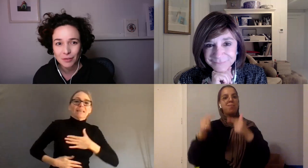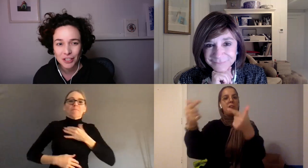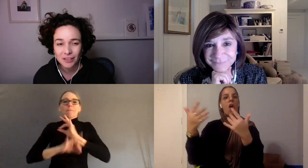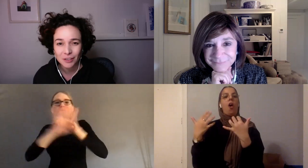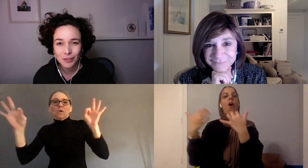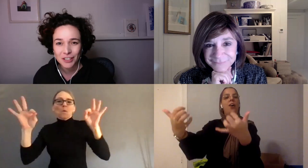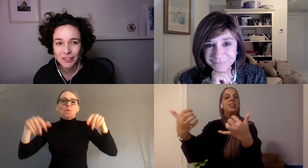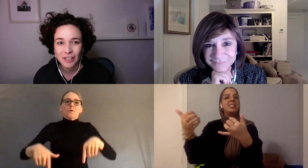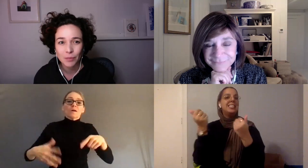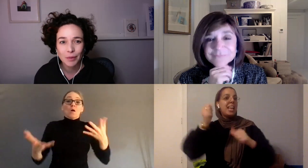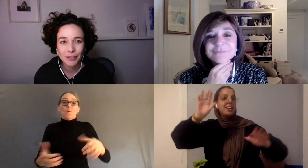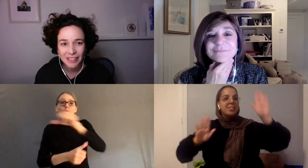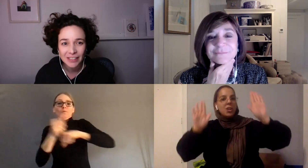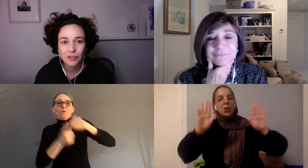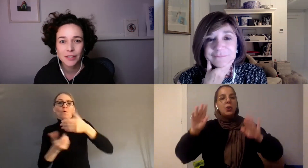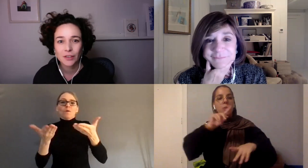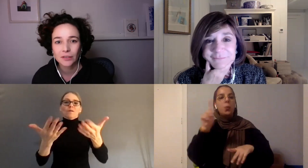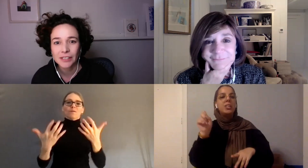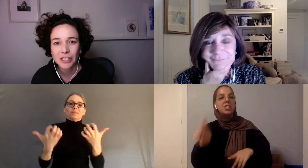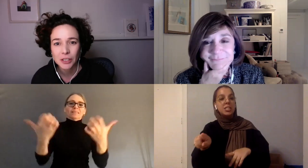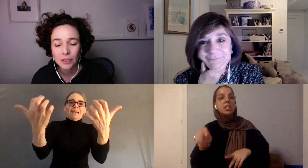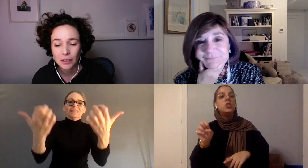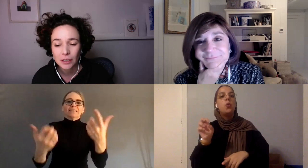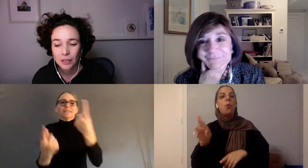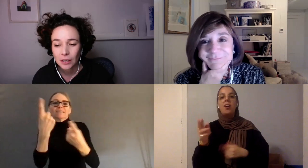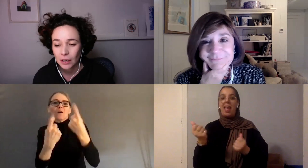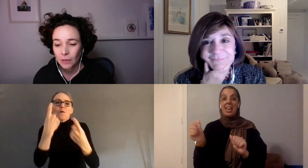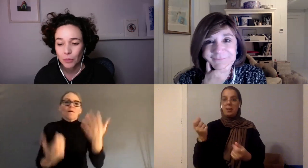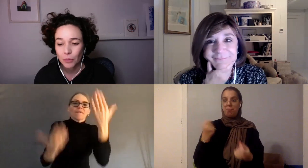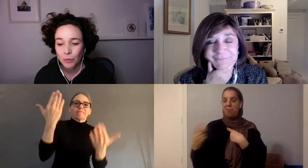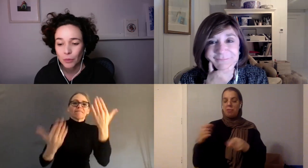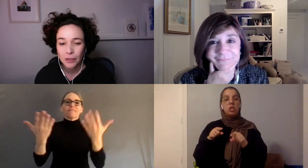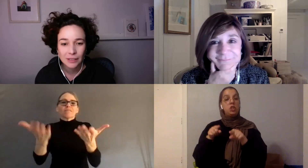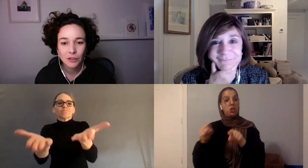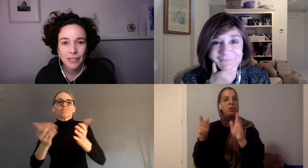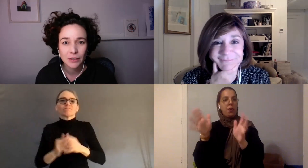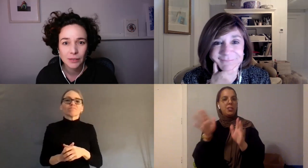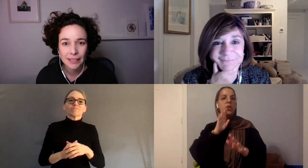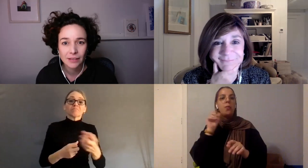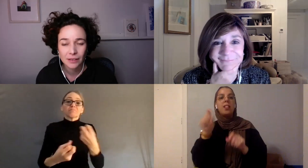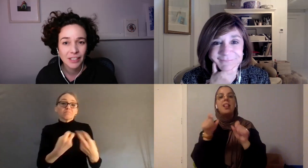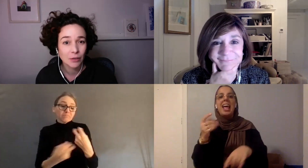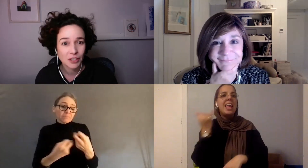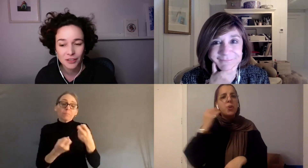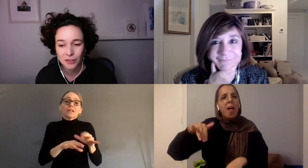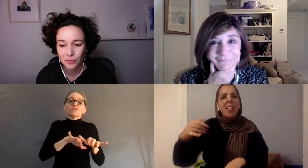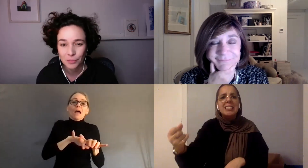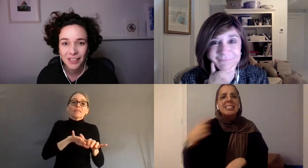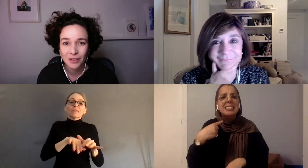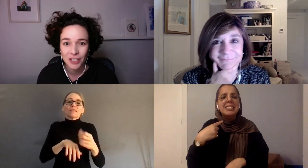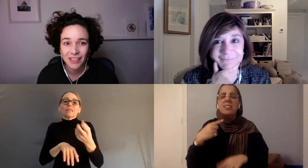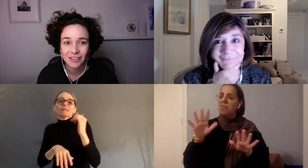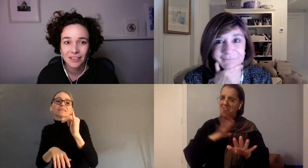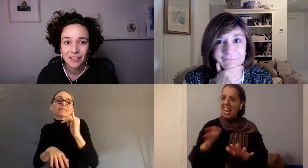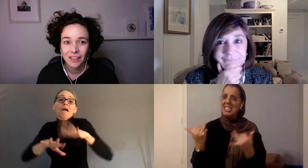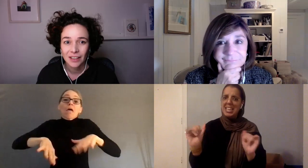intentions of questions that we were sent during the conversation. But it's not too late to send any questions to me in the